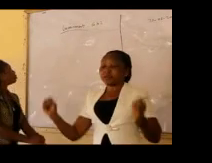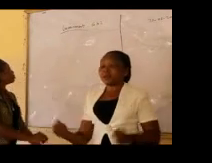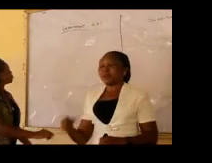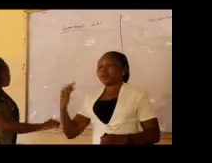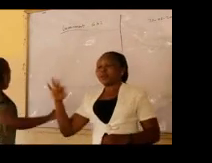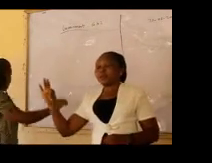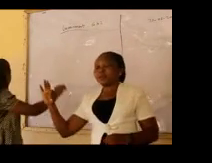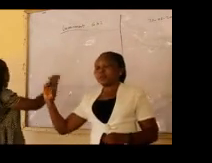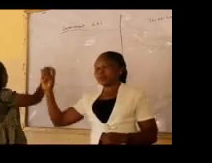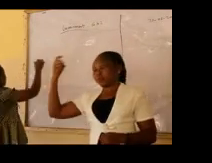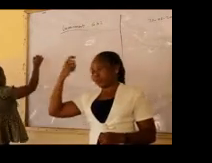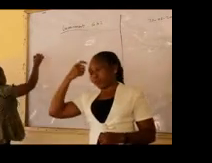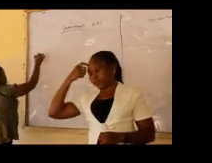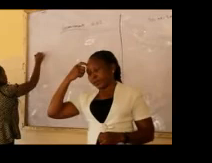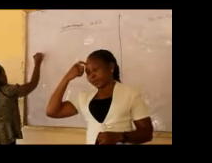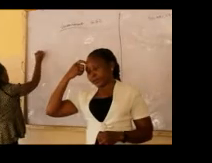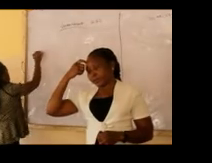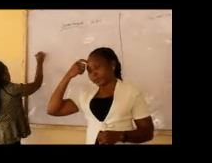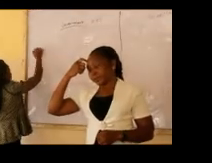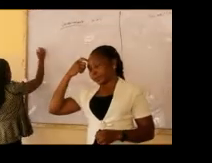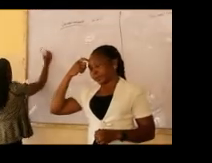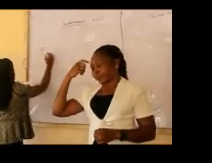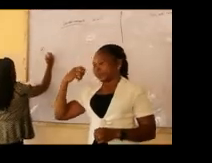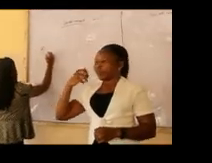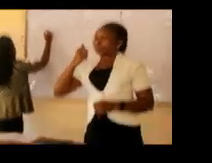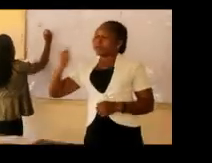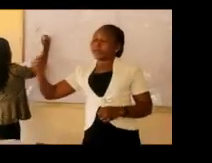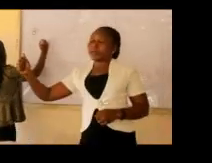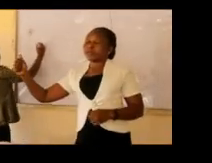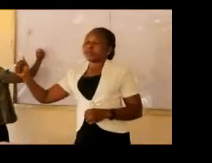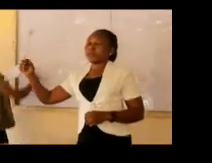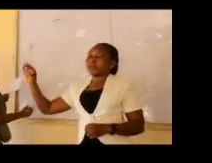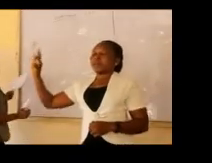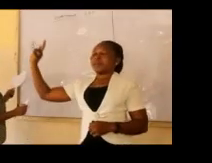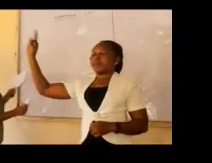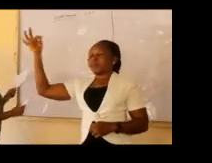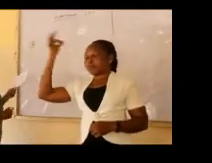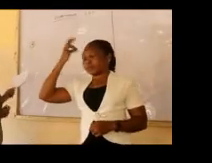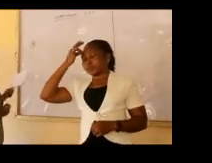dash. A federal system of government